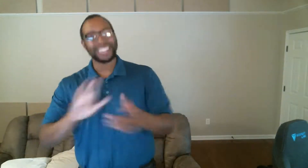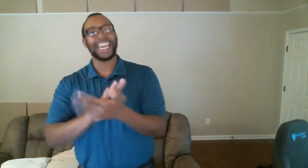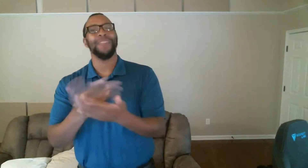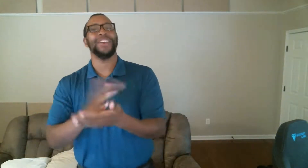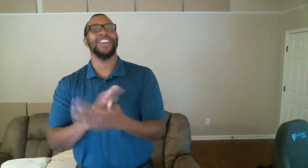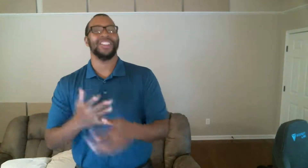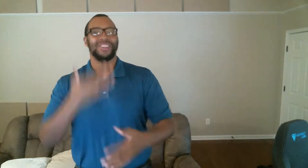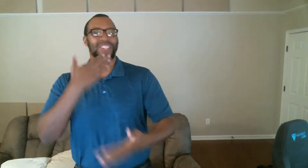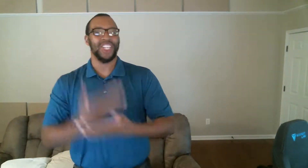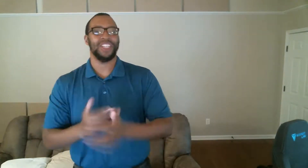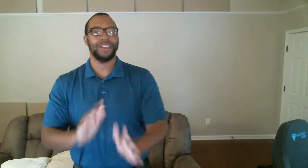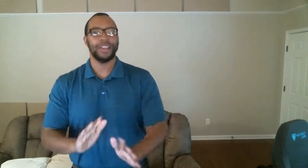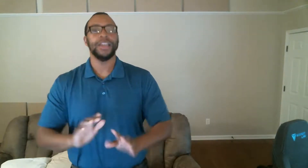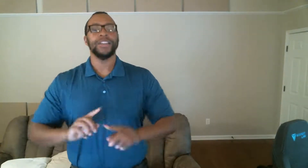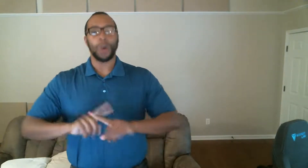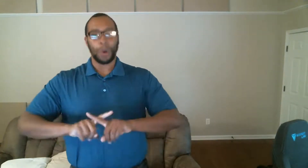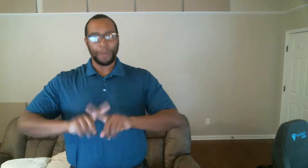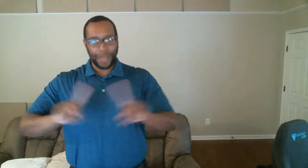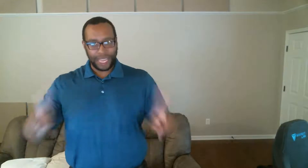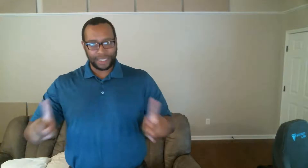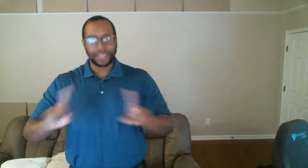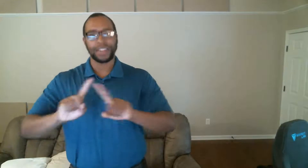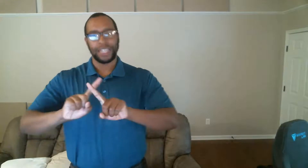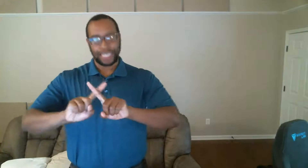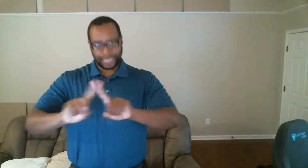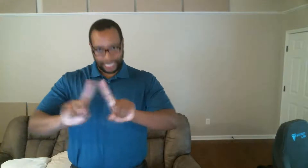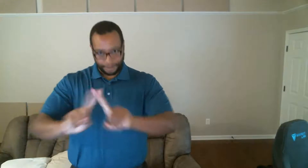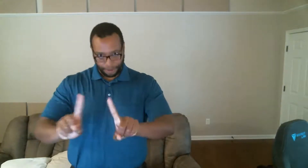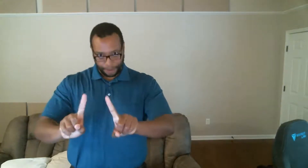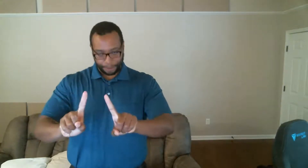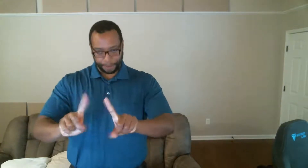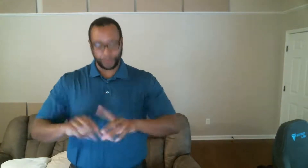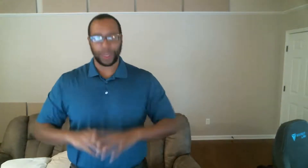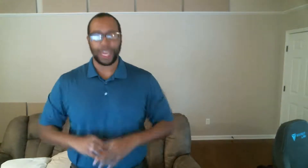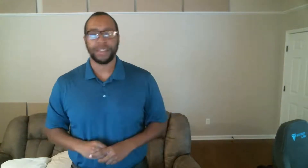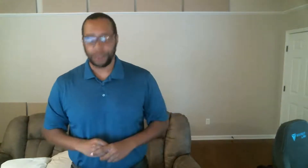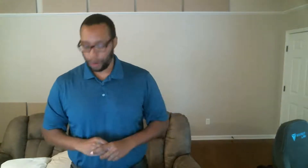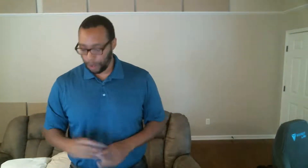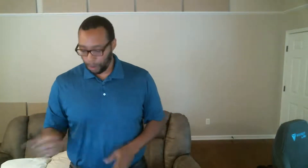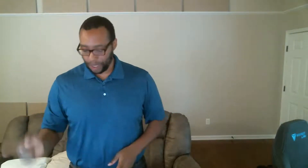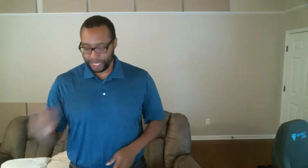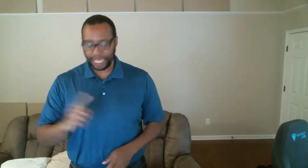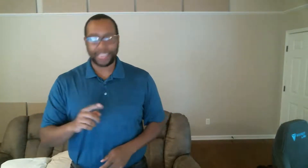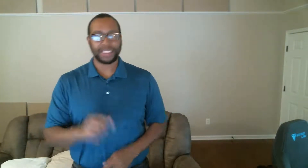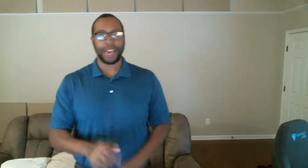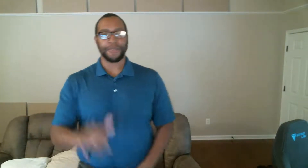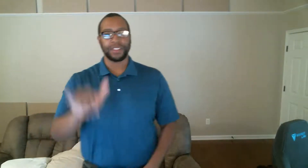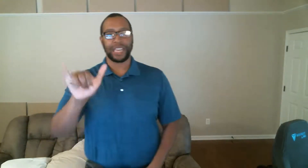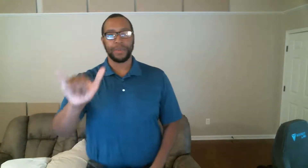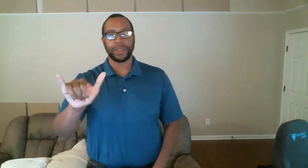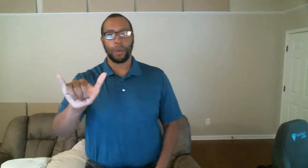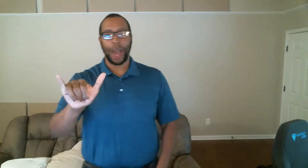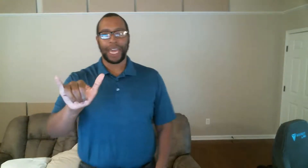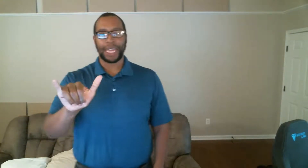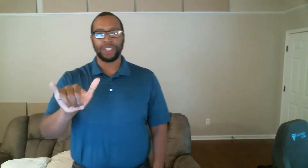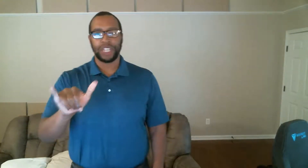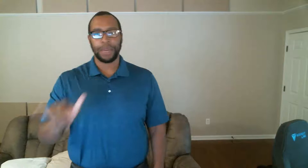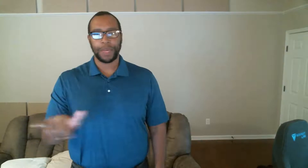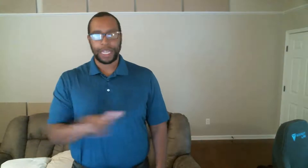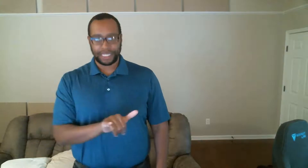to be cooked good. So but, different. Okay, so once again, the sign for same was a Y hand shape, side